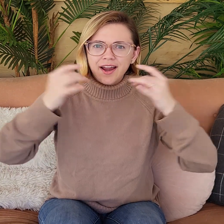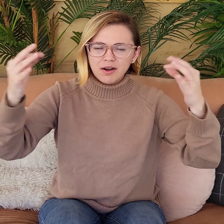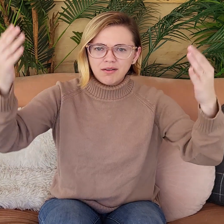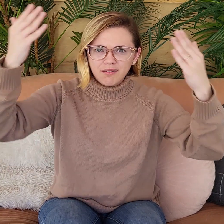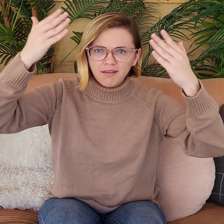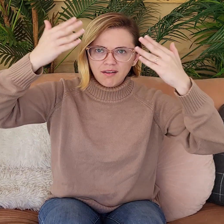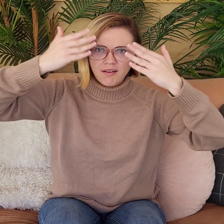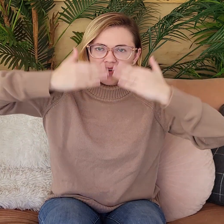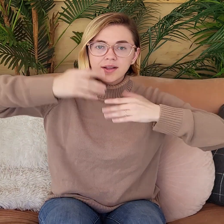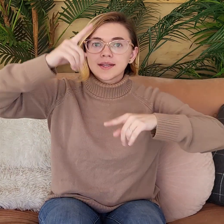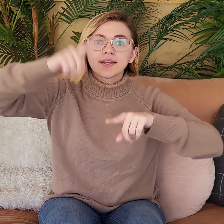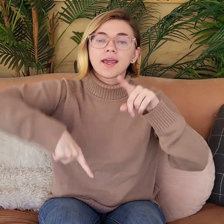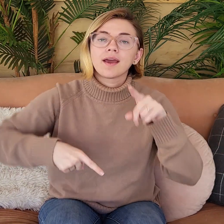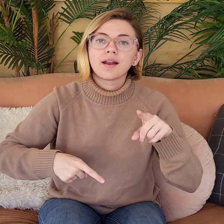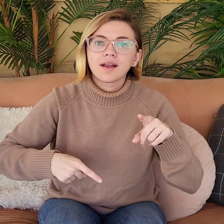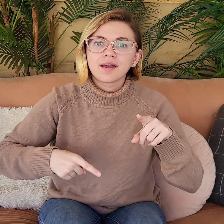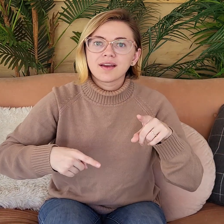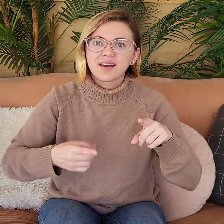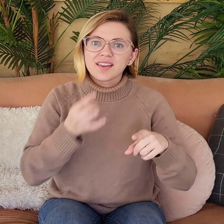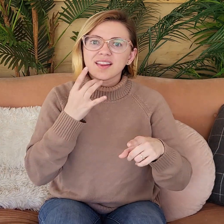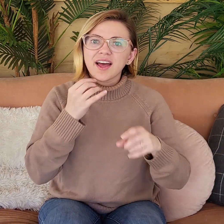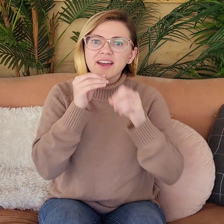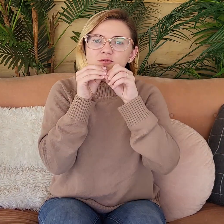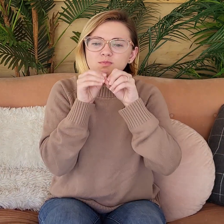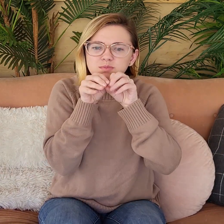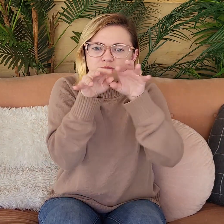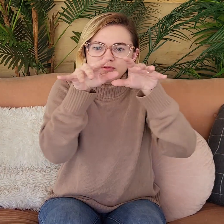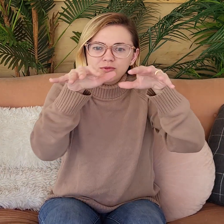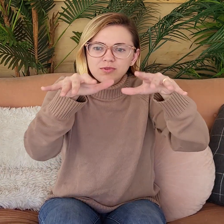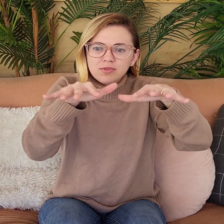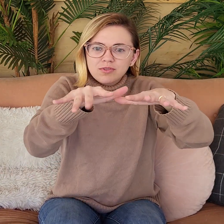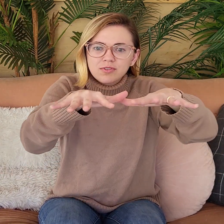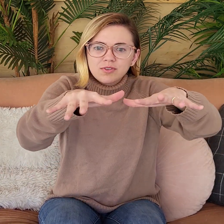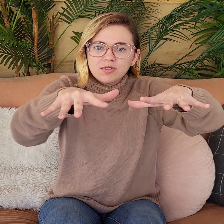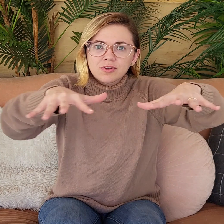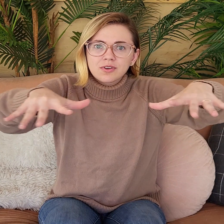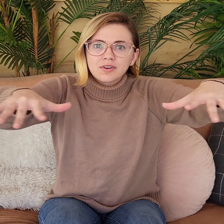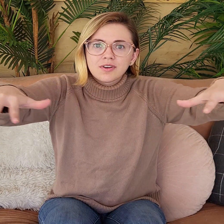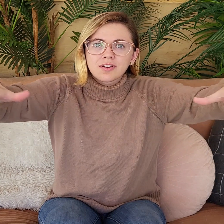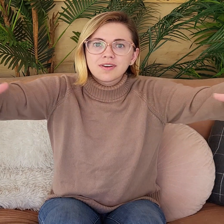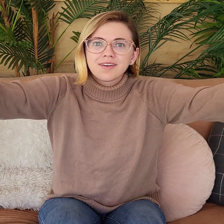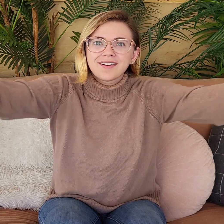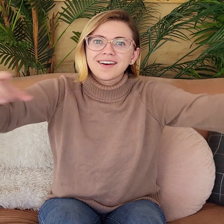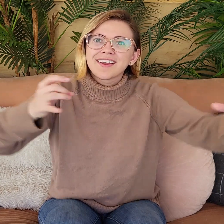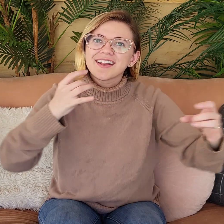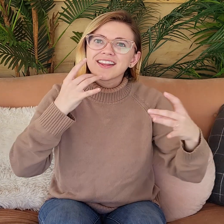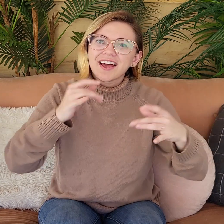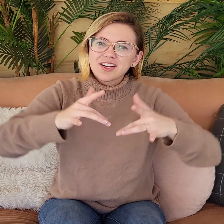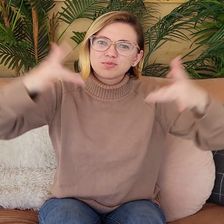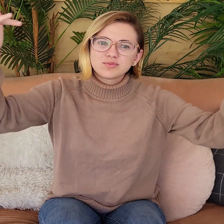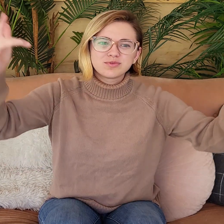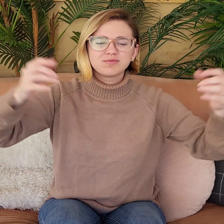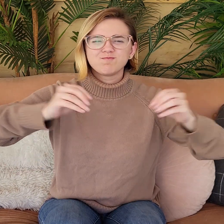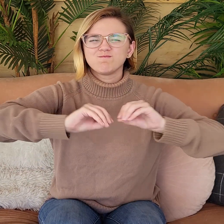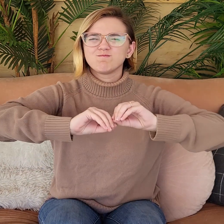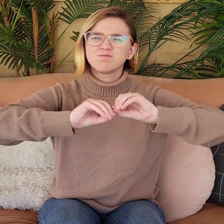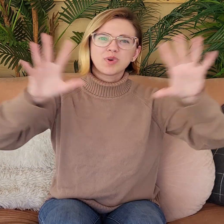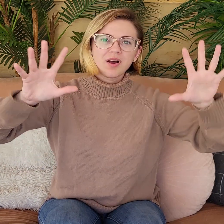cannot conquer that light. It just can't. The light spreads throughout, and